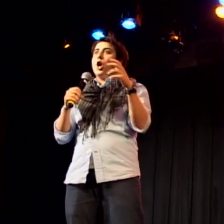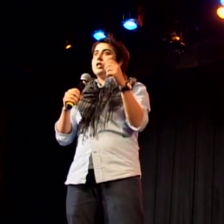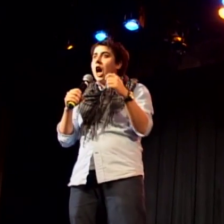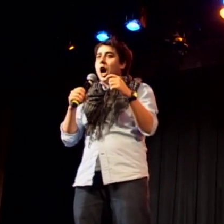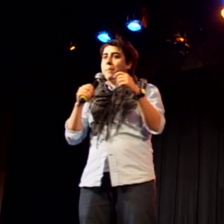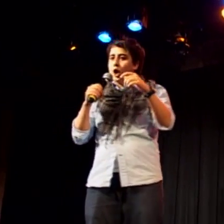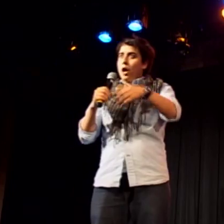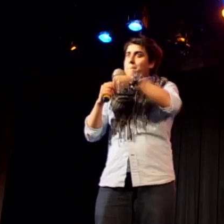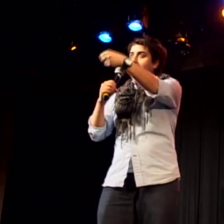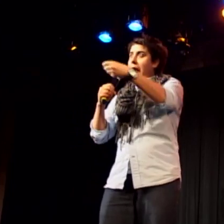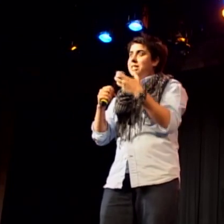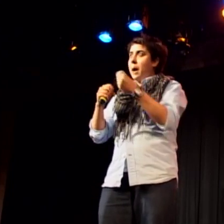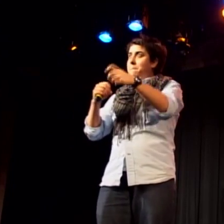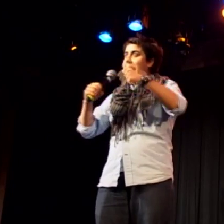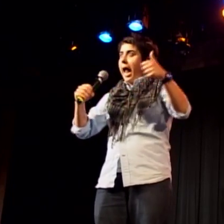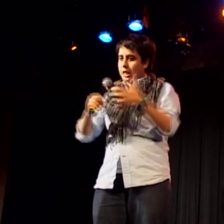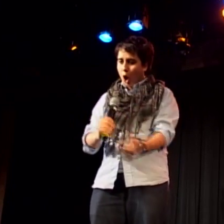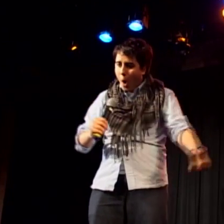they're like...